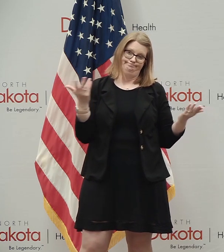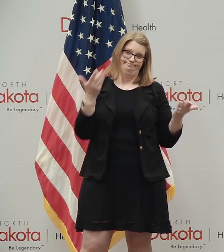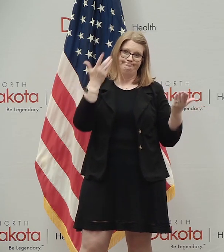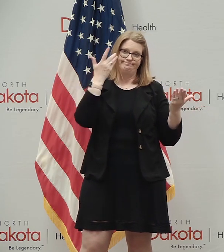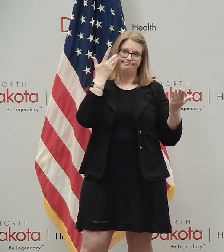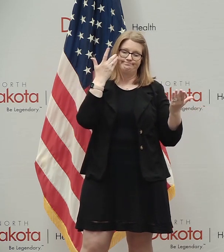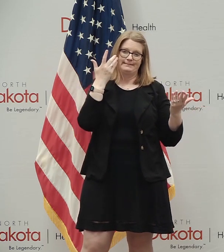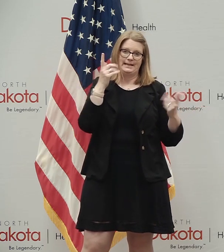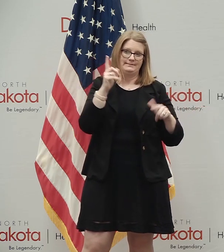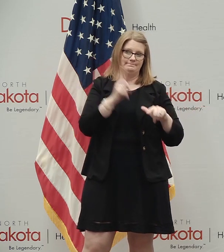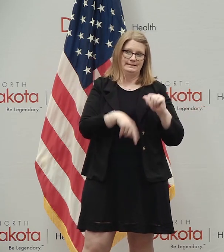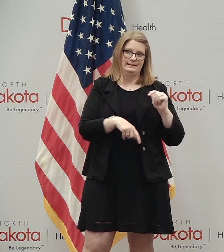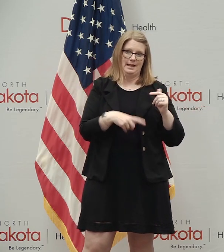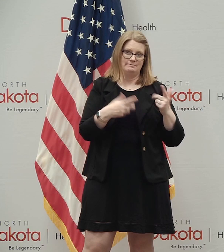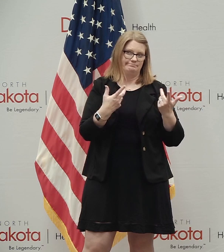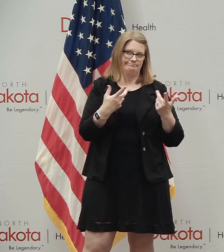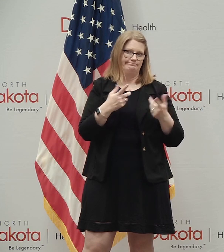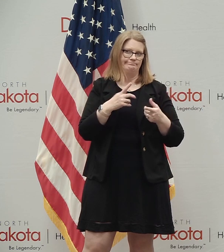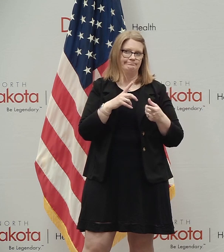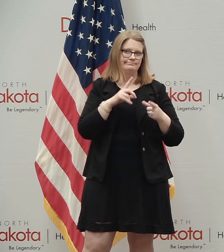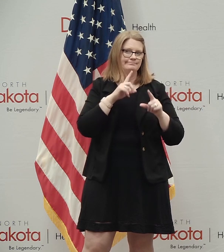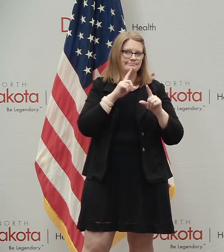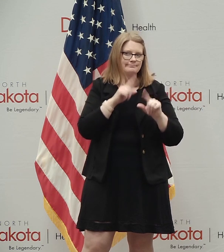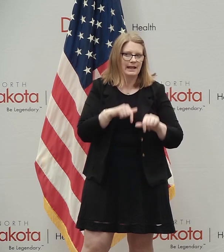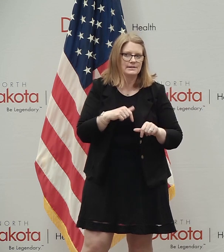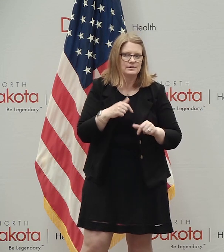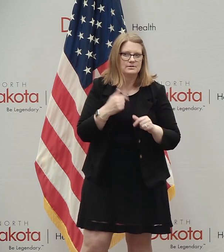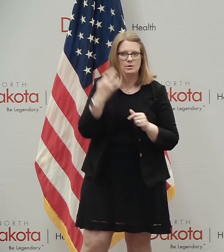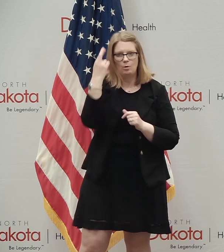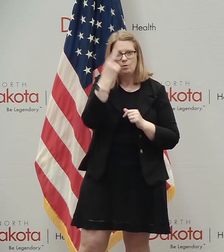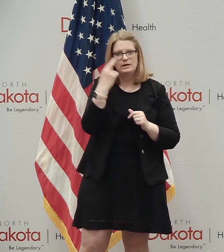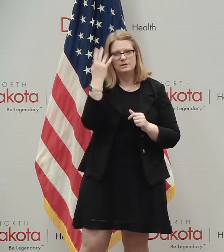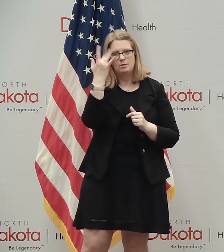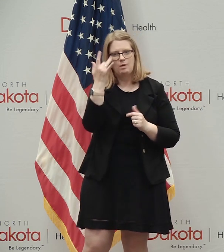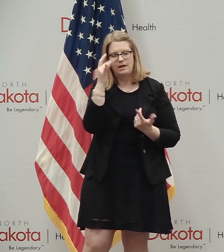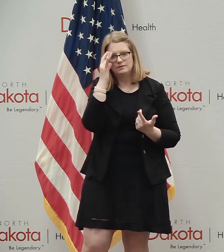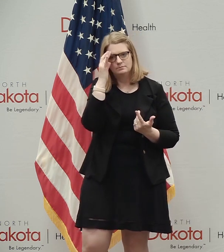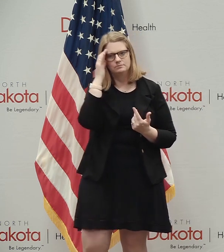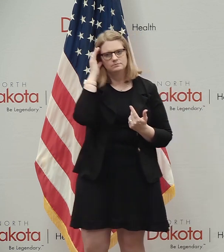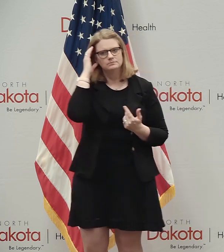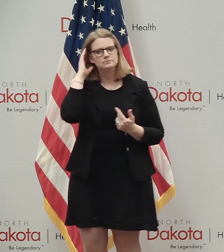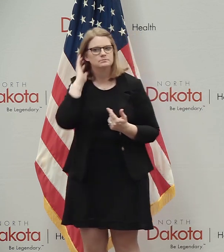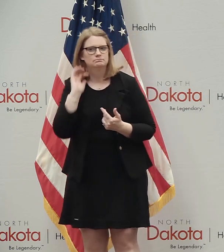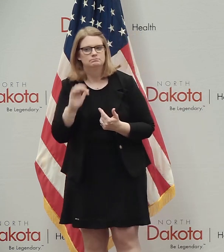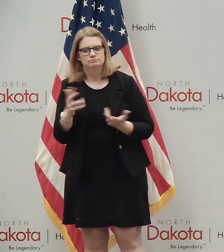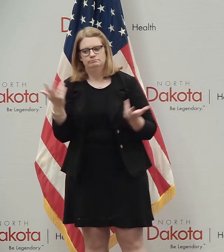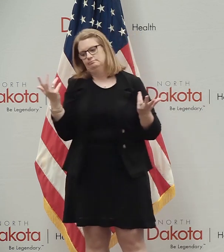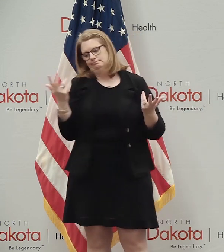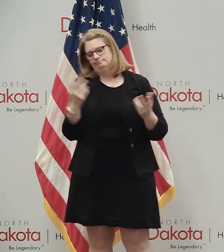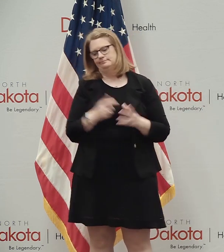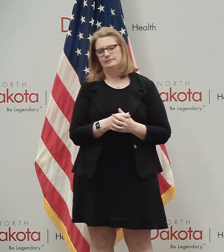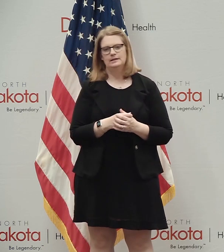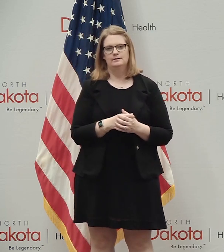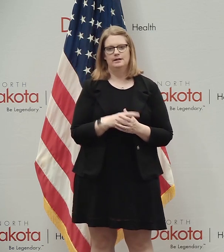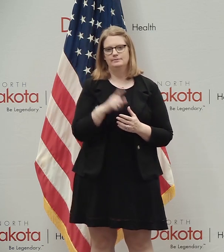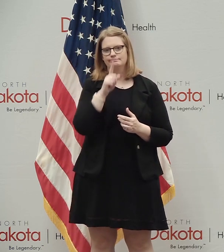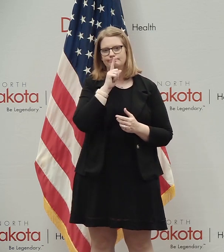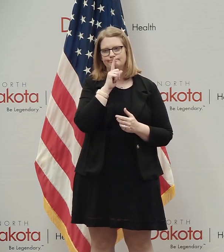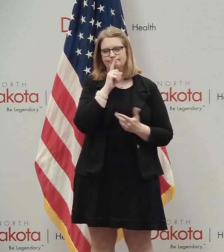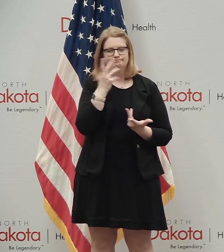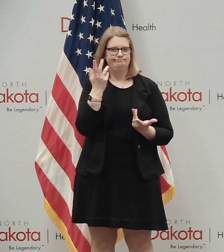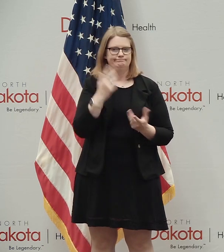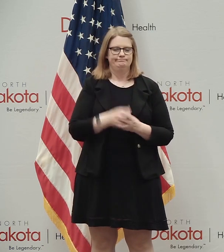speculate on what that would be, and there's no data that would allow an answer, so I guess I won't speculate.